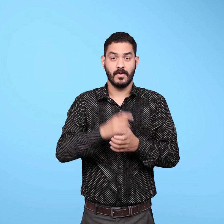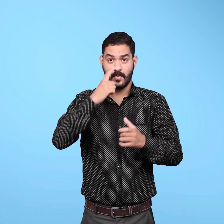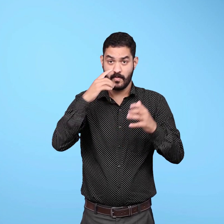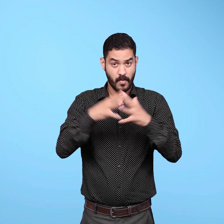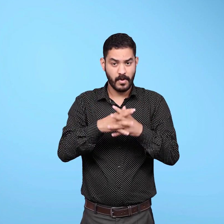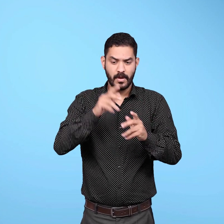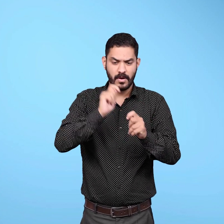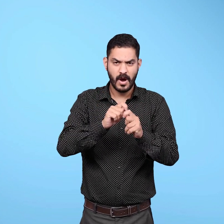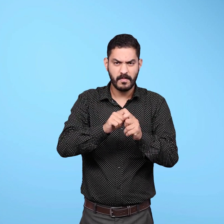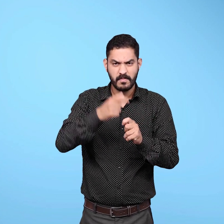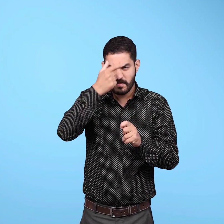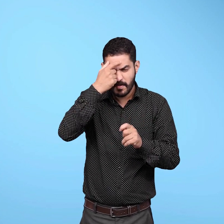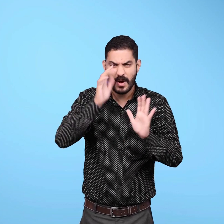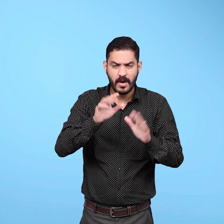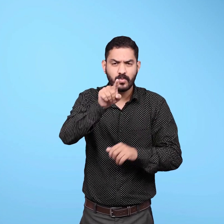any problems while working?